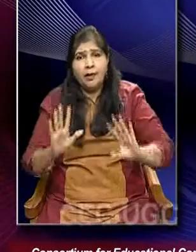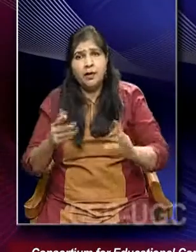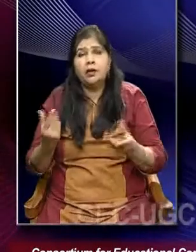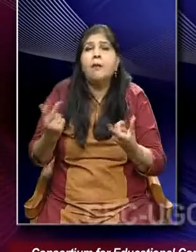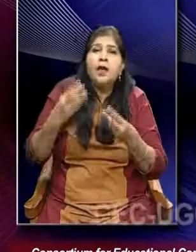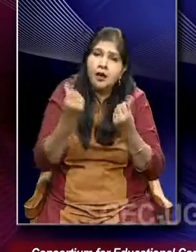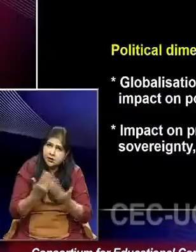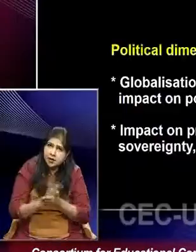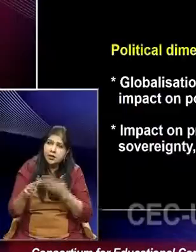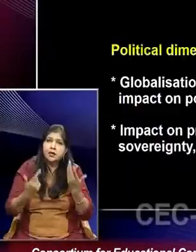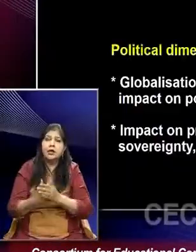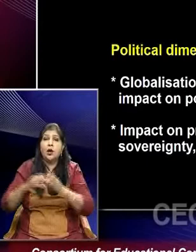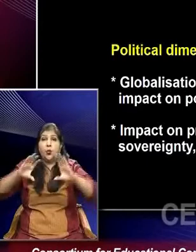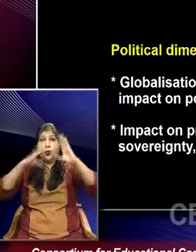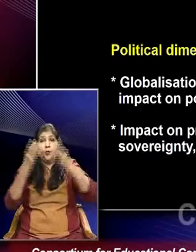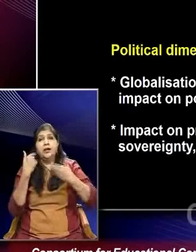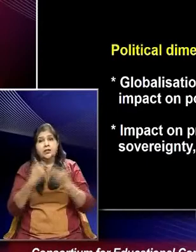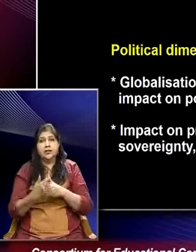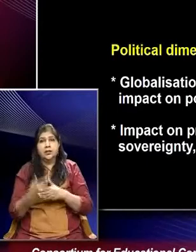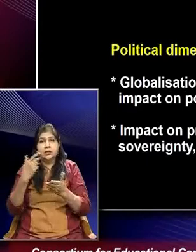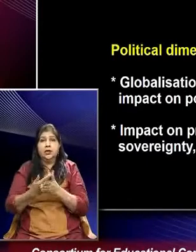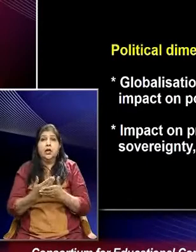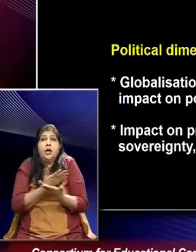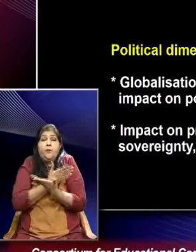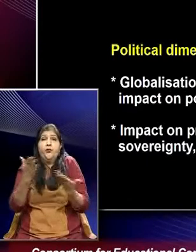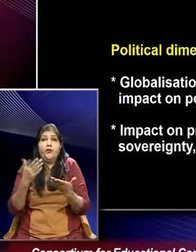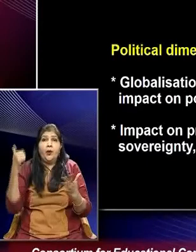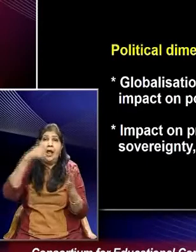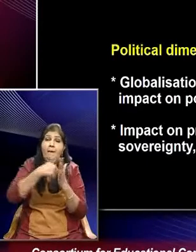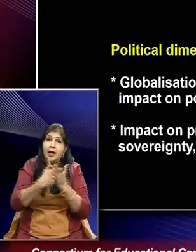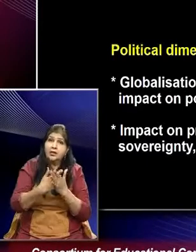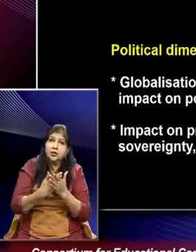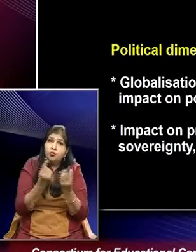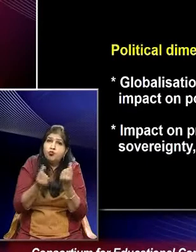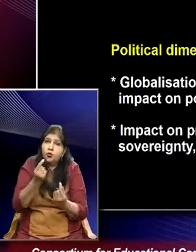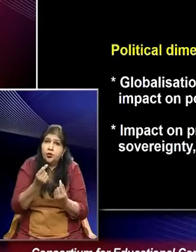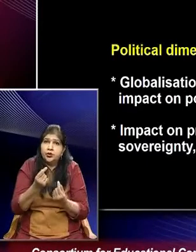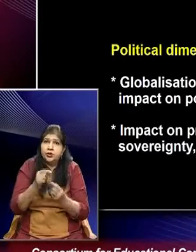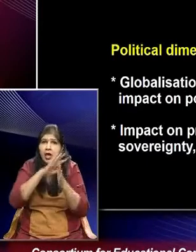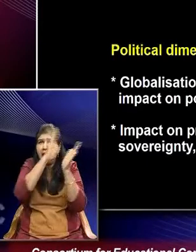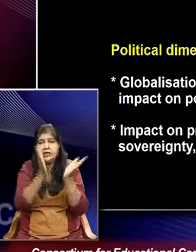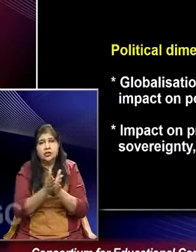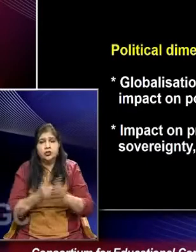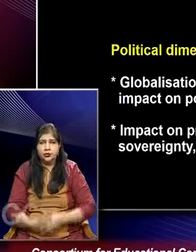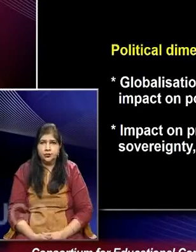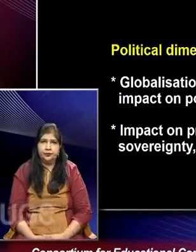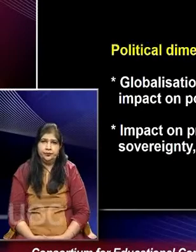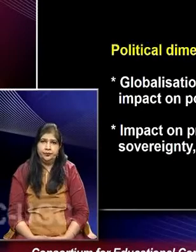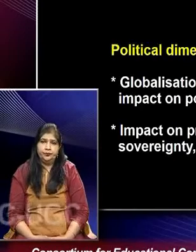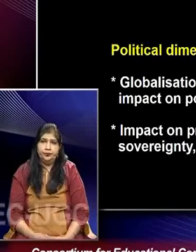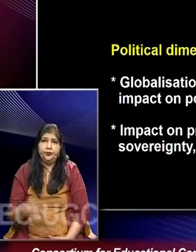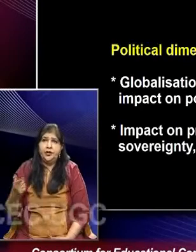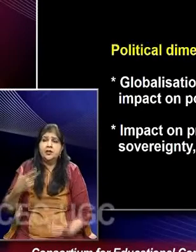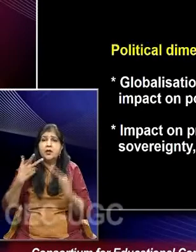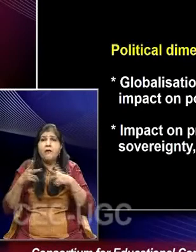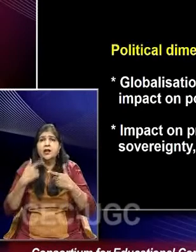Globalization has had a profound impact on political institutions. There are